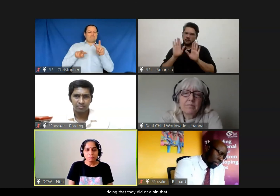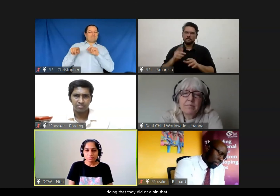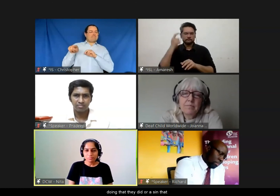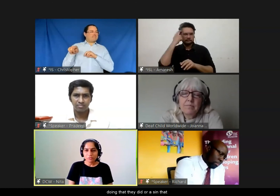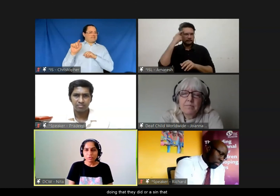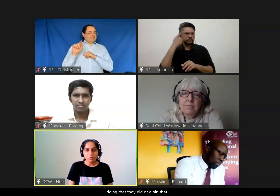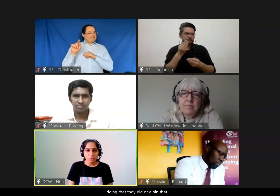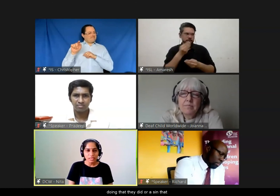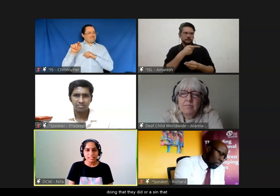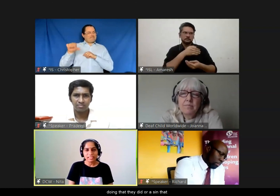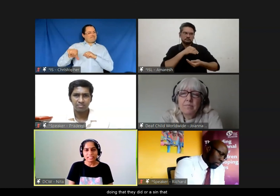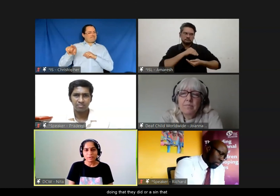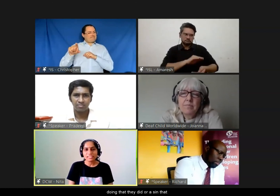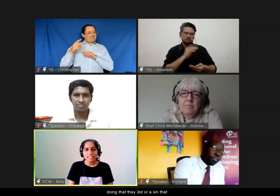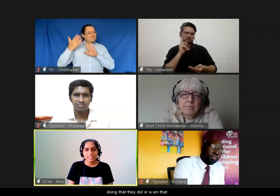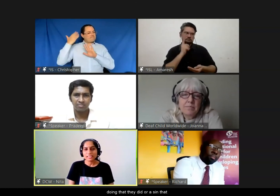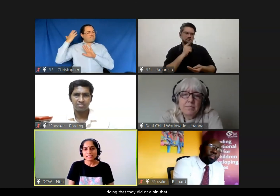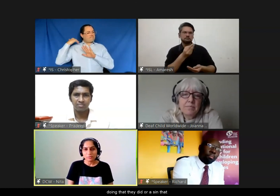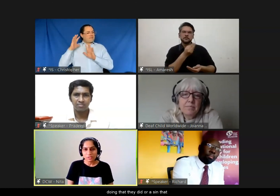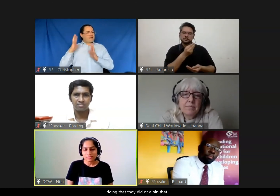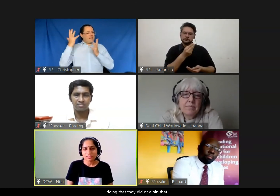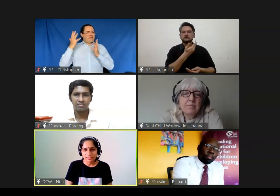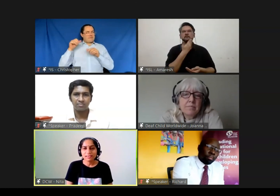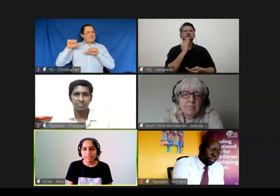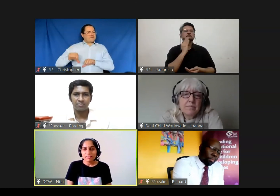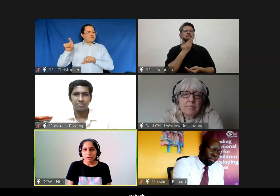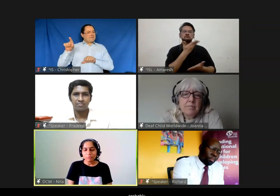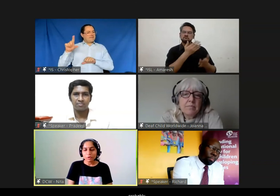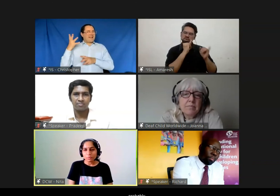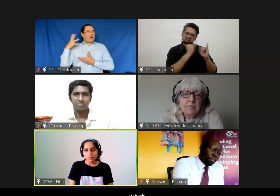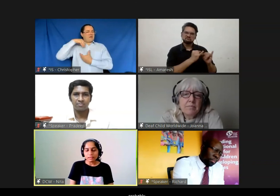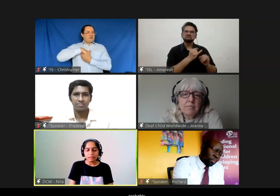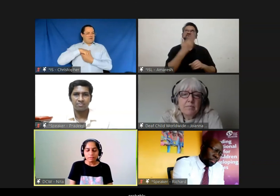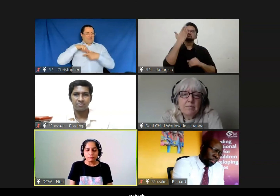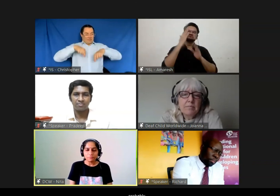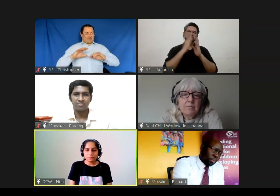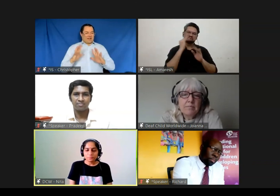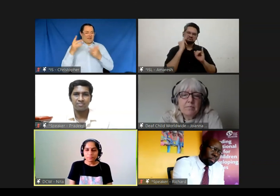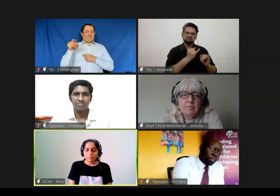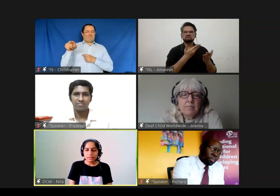some wrongdoing that they did, or the sin that they did, which is, you know, probably